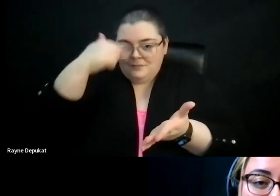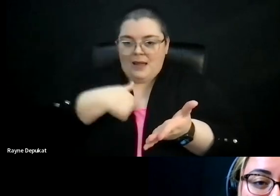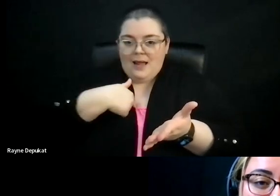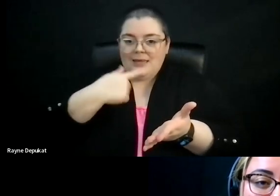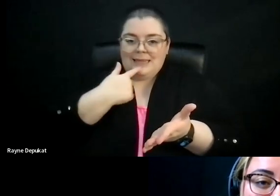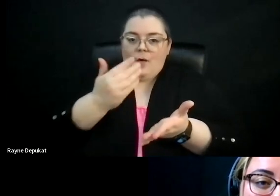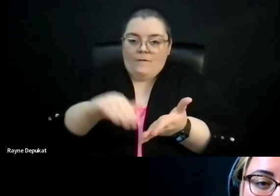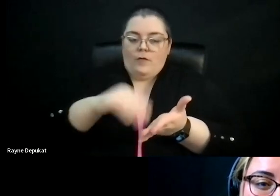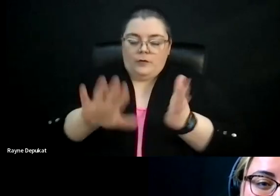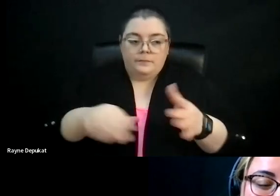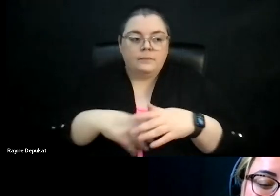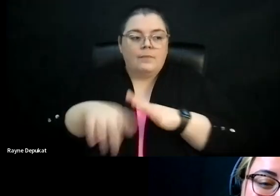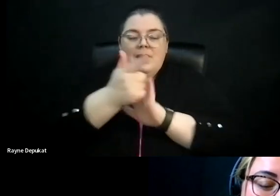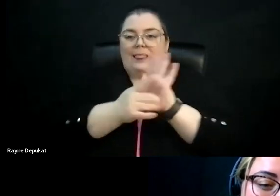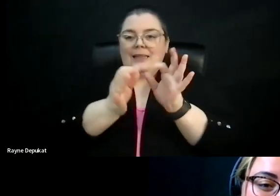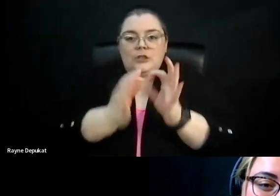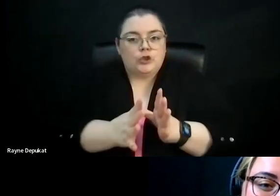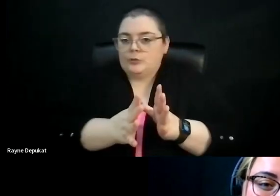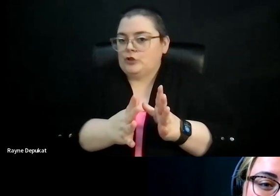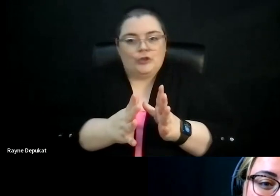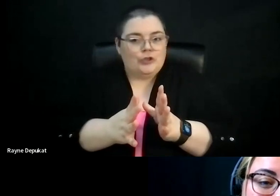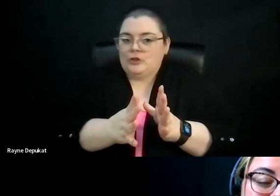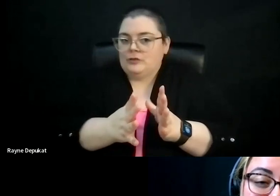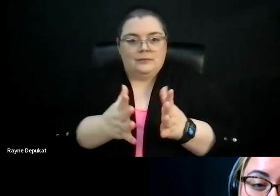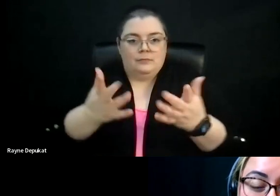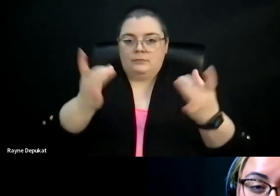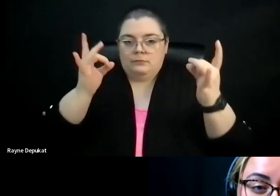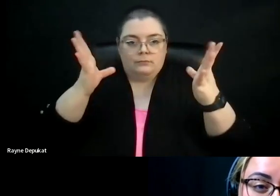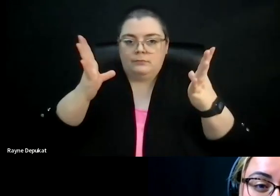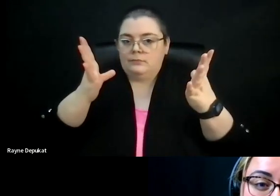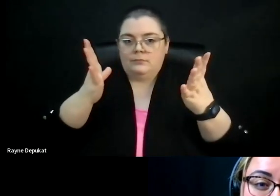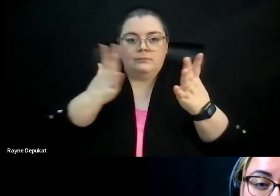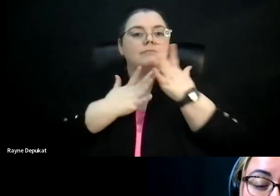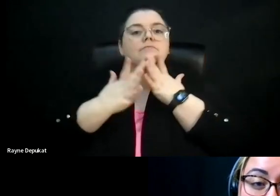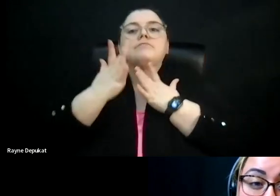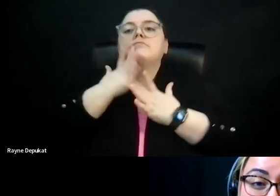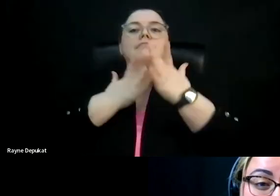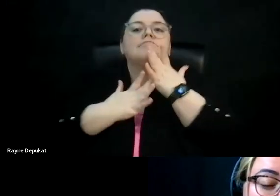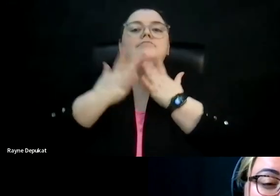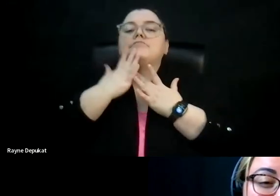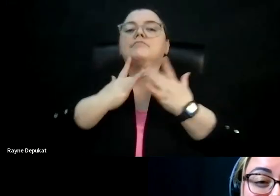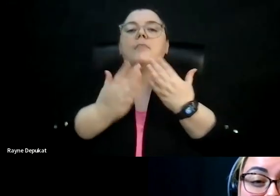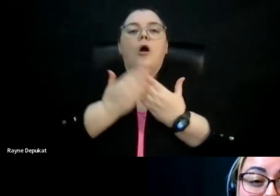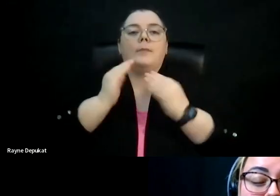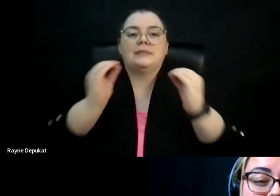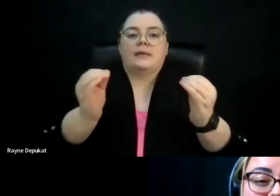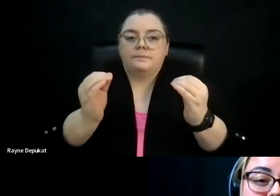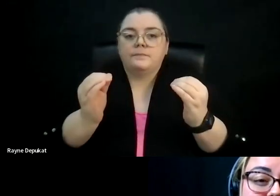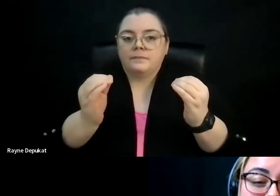I'm repeating, I'm saying this over and over again, legal interpreters we're so desperate